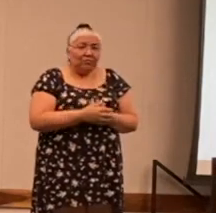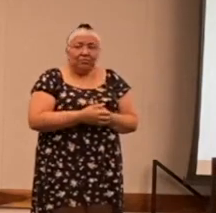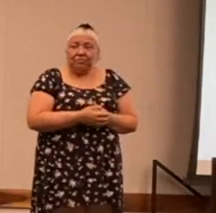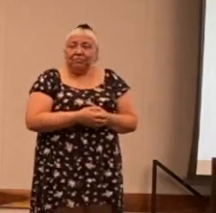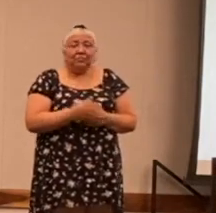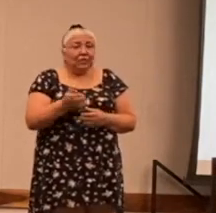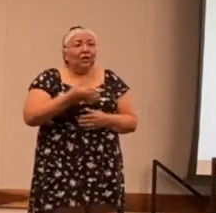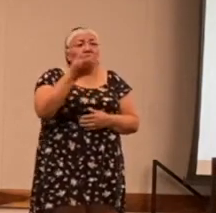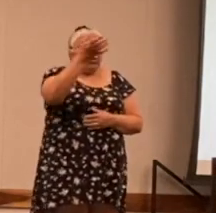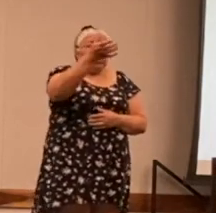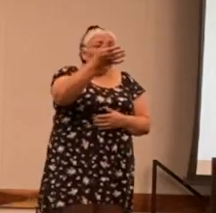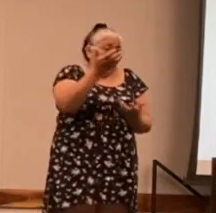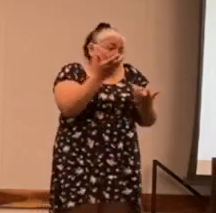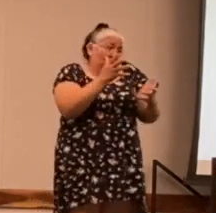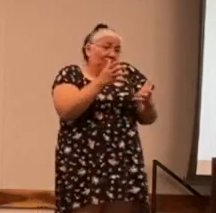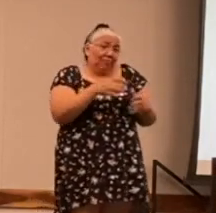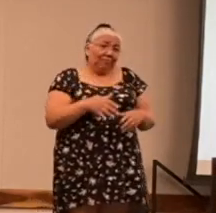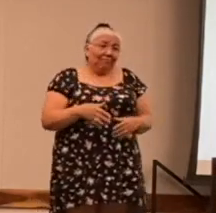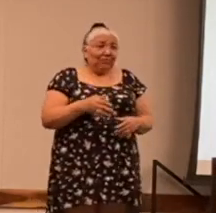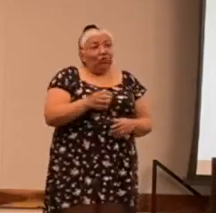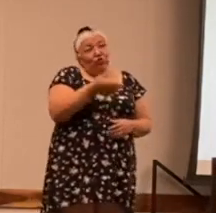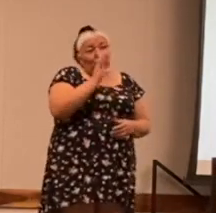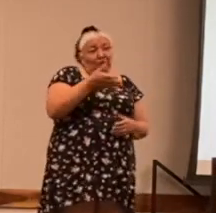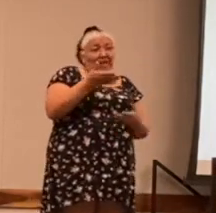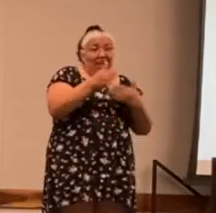There you go. You don't want it? Take it in.